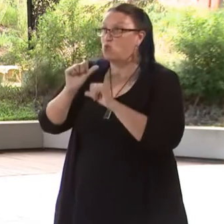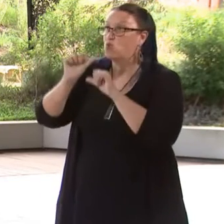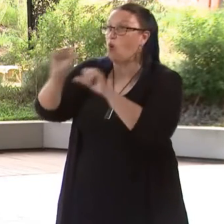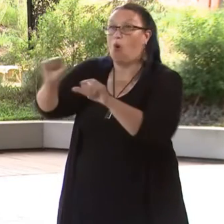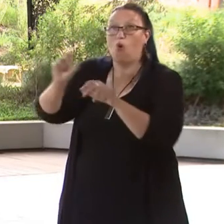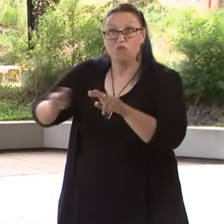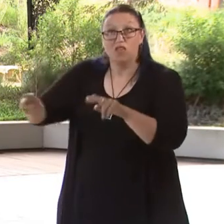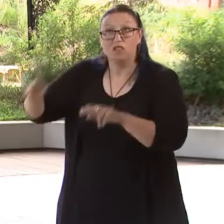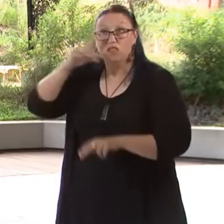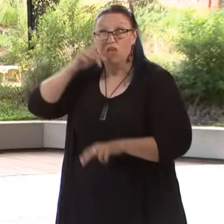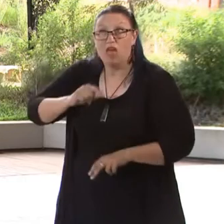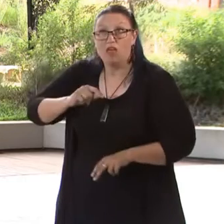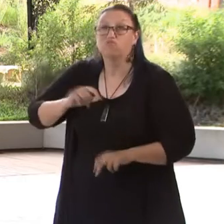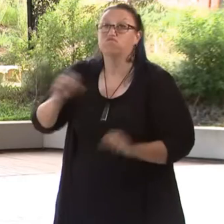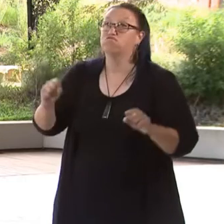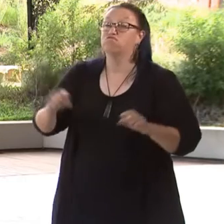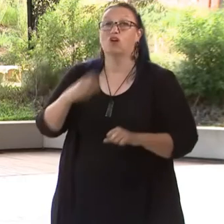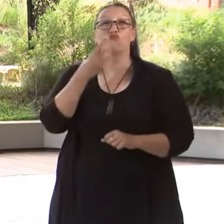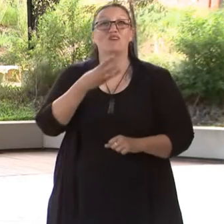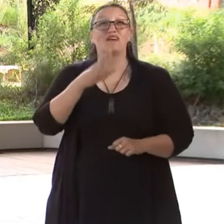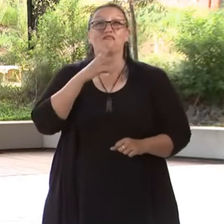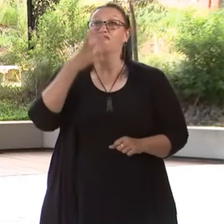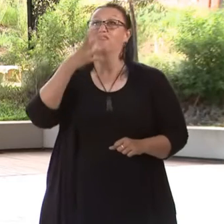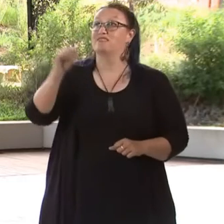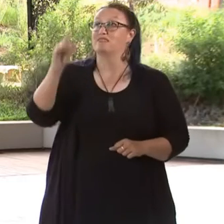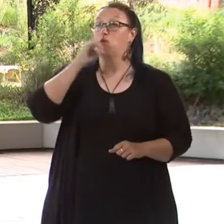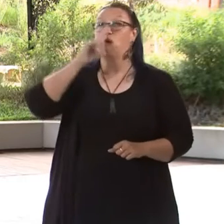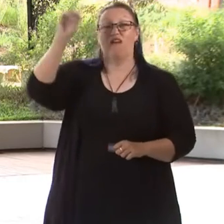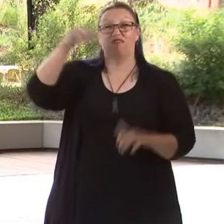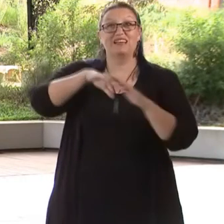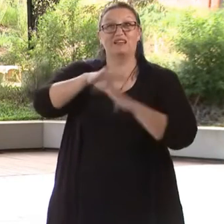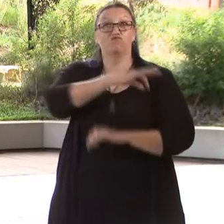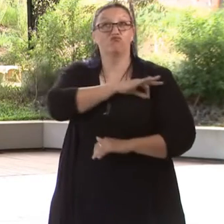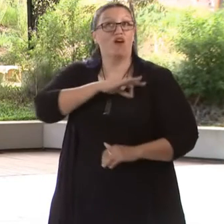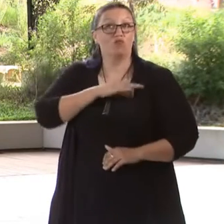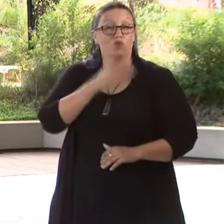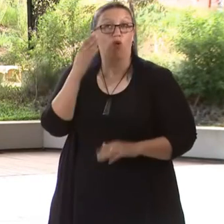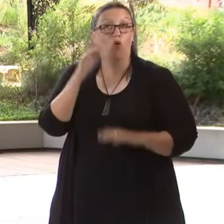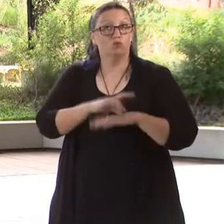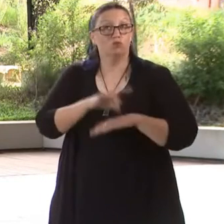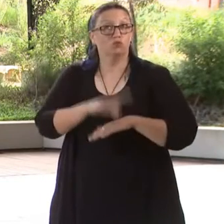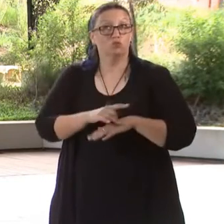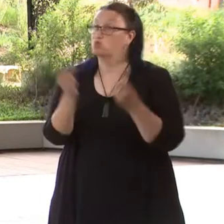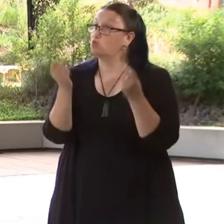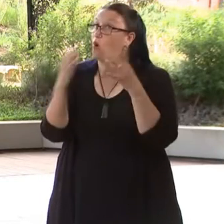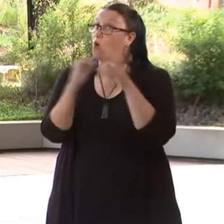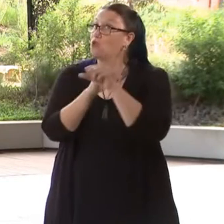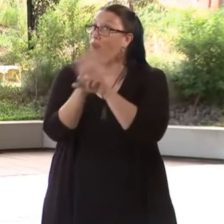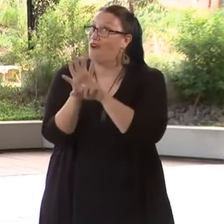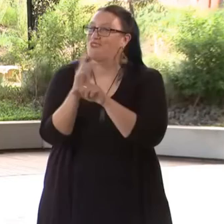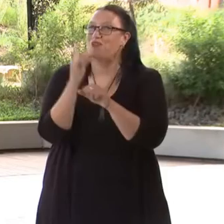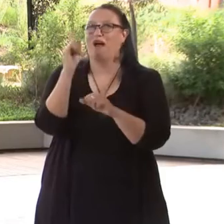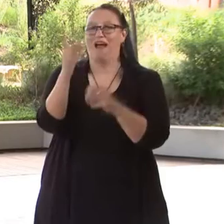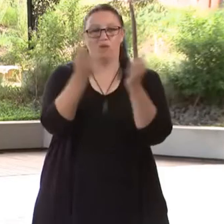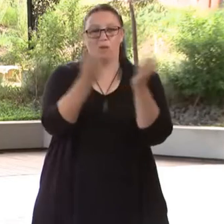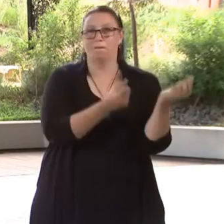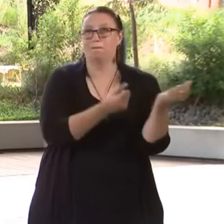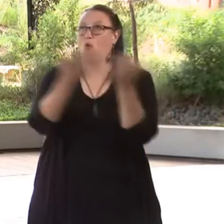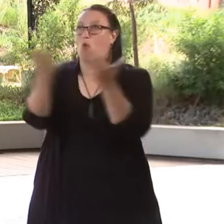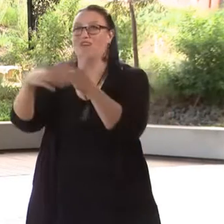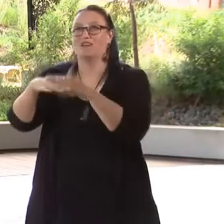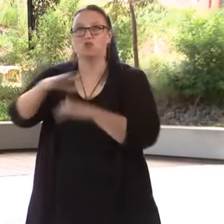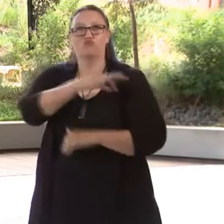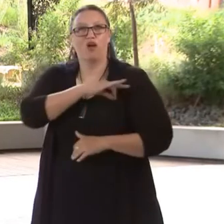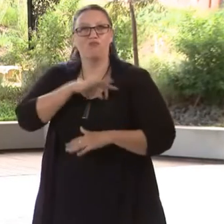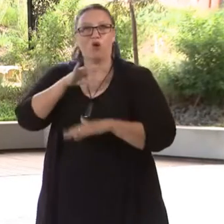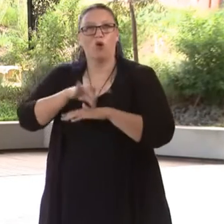presently have around 350 patients in private hospitals who are not COVID patients but have been moved across